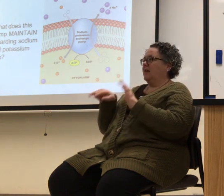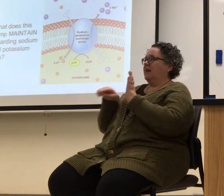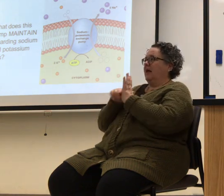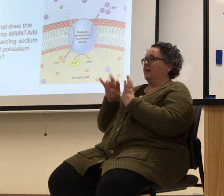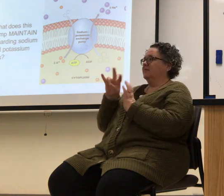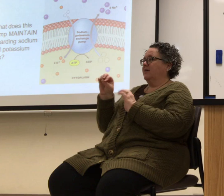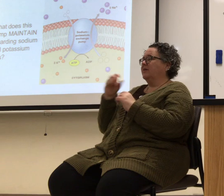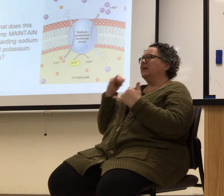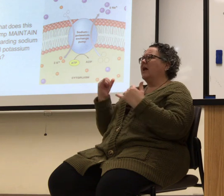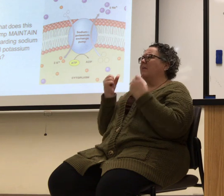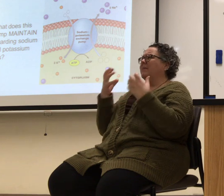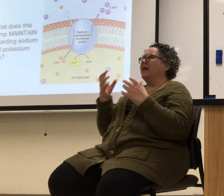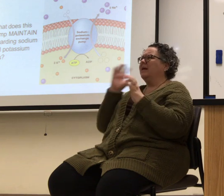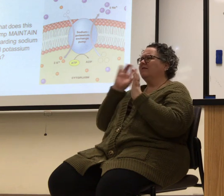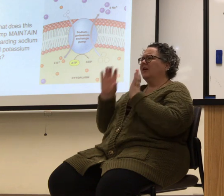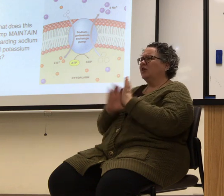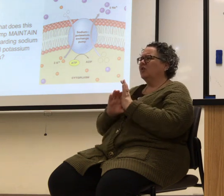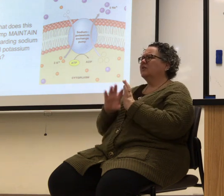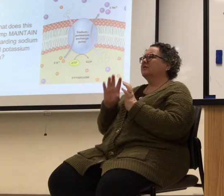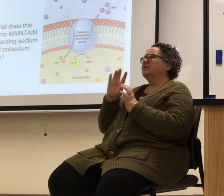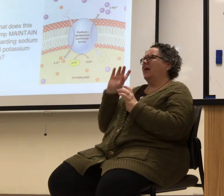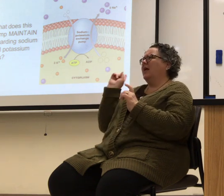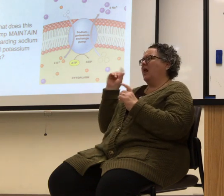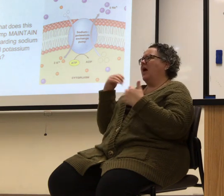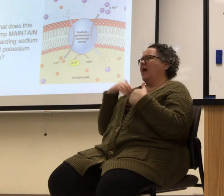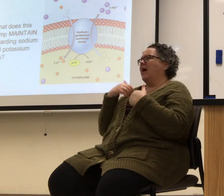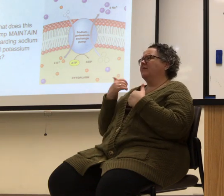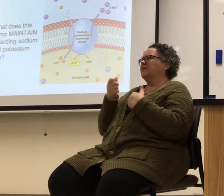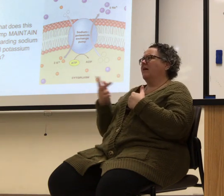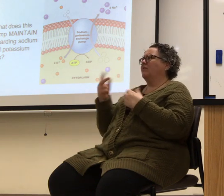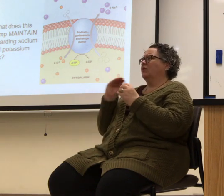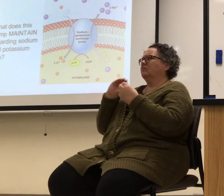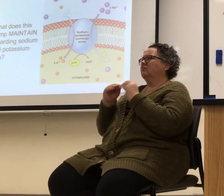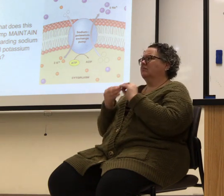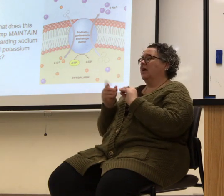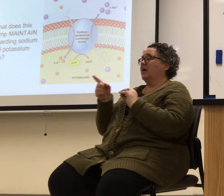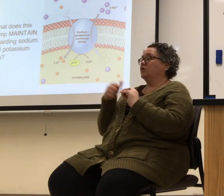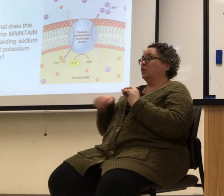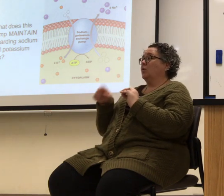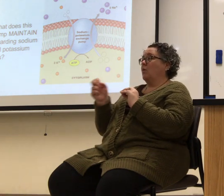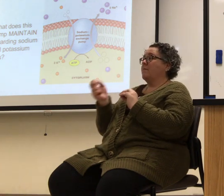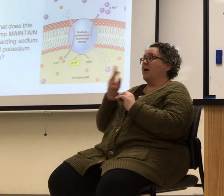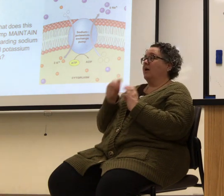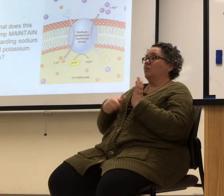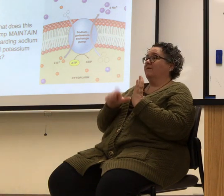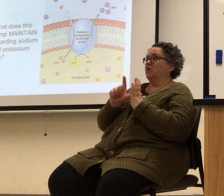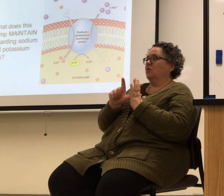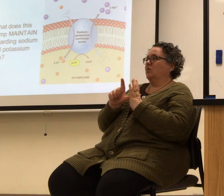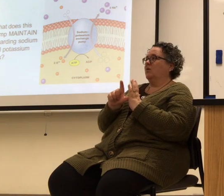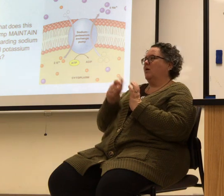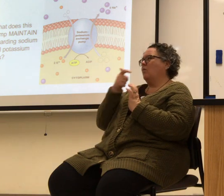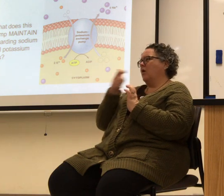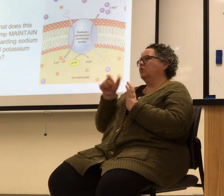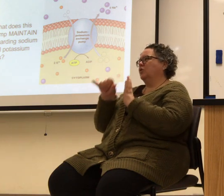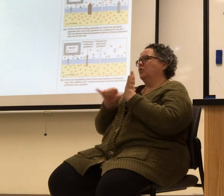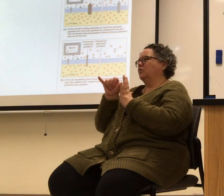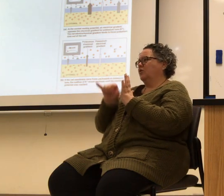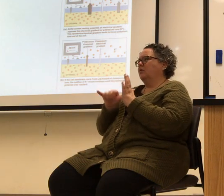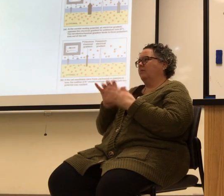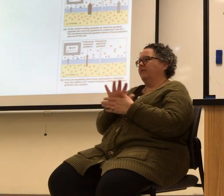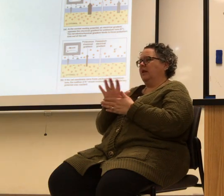a lot of figures from textbooks, and I include a set of them there. As you go back and review this, or maybe just watch the YouTube video